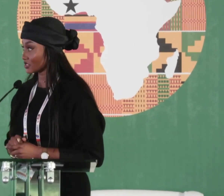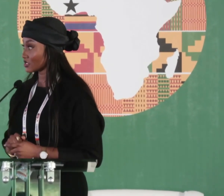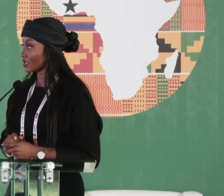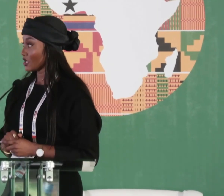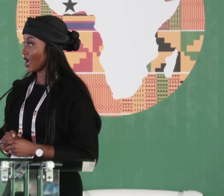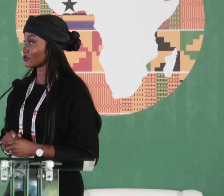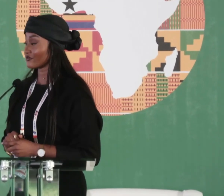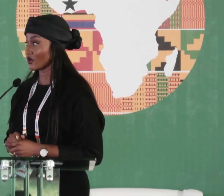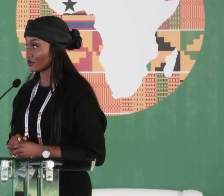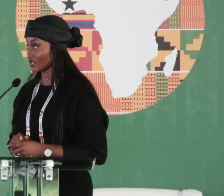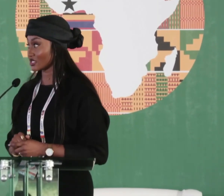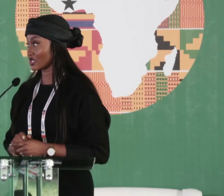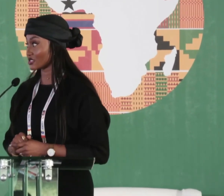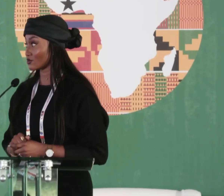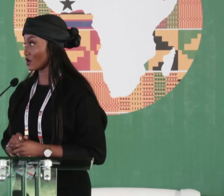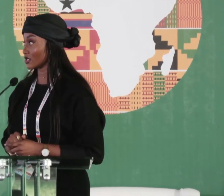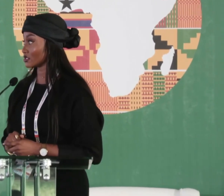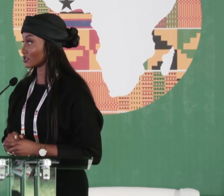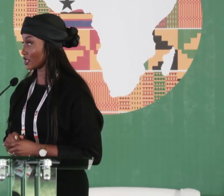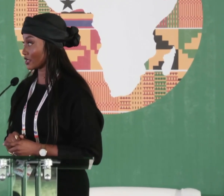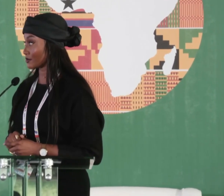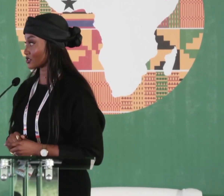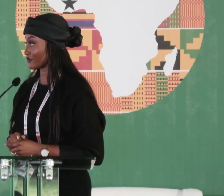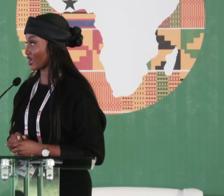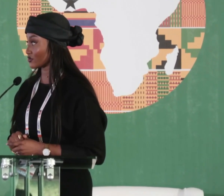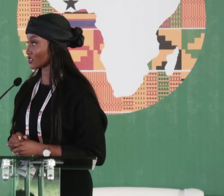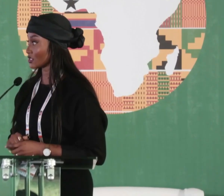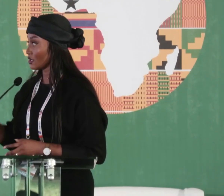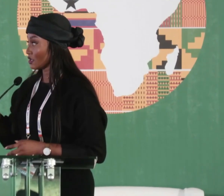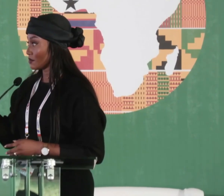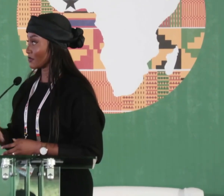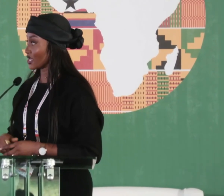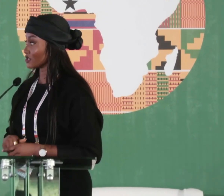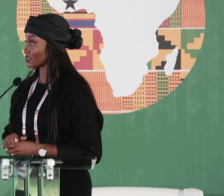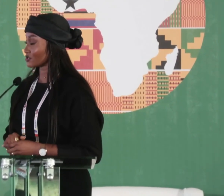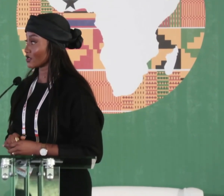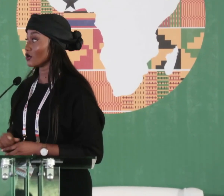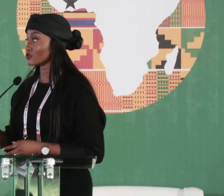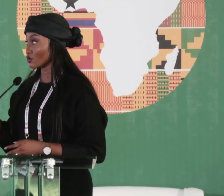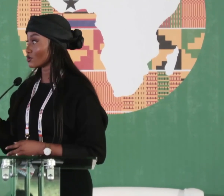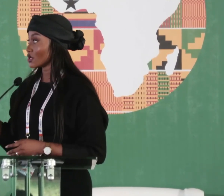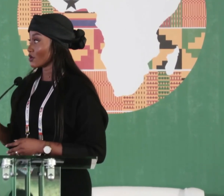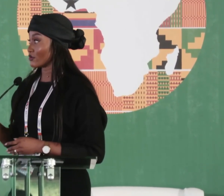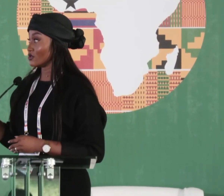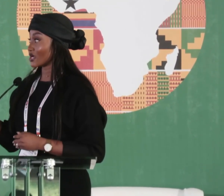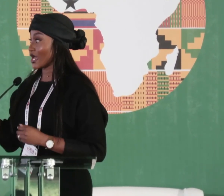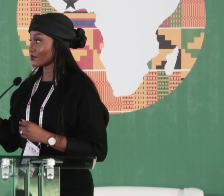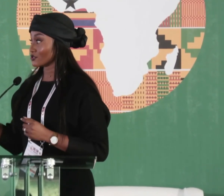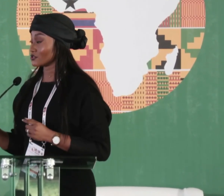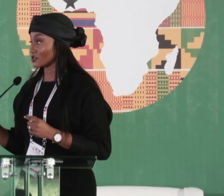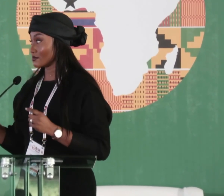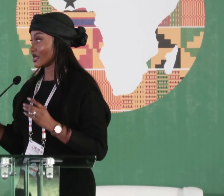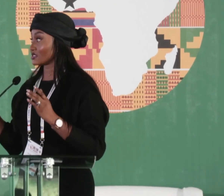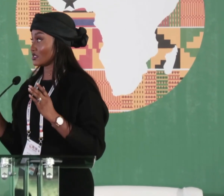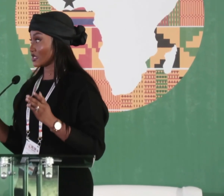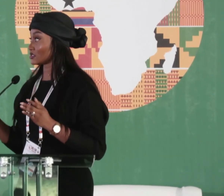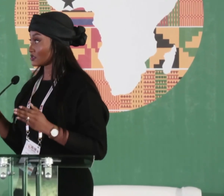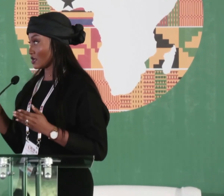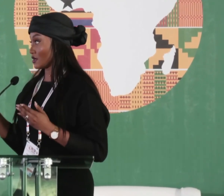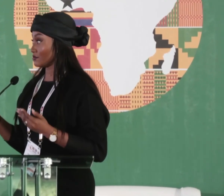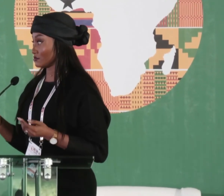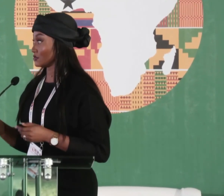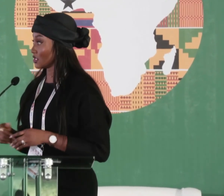75%. Out of 131 survivors, males as well, although when we look at absolute numbers,